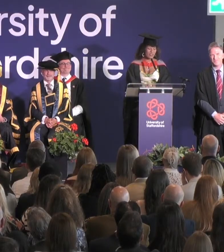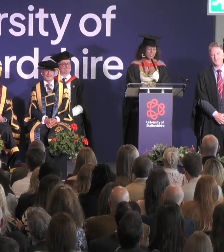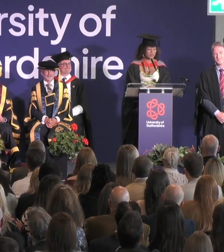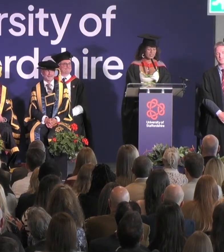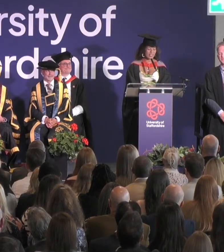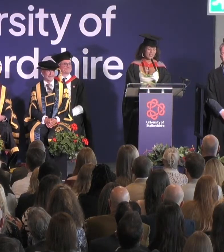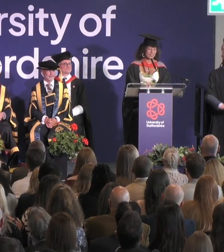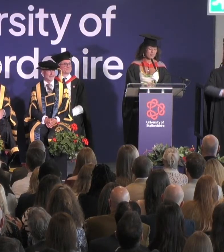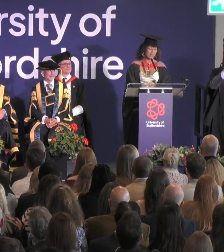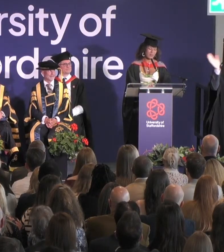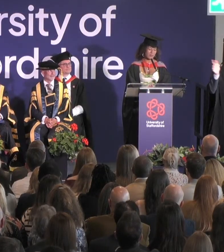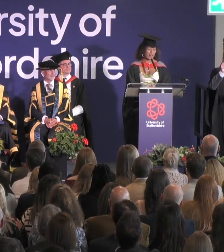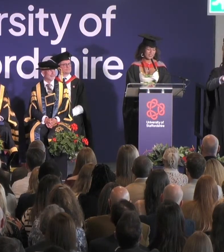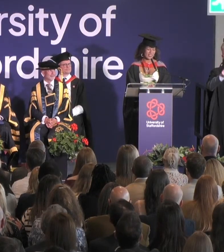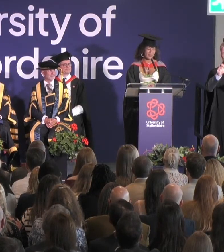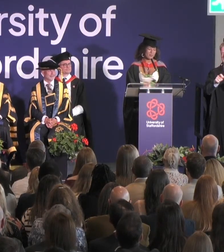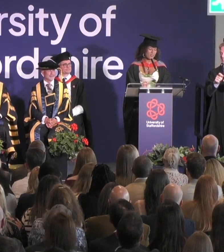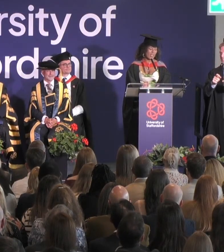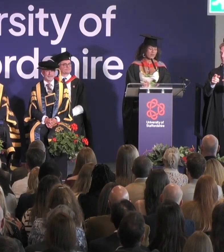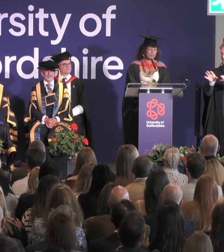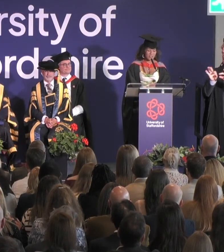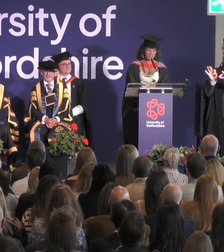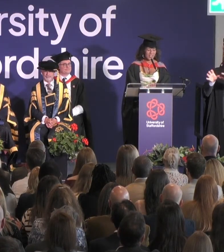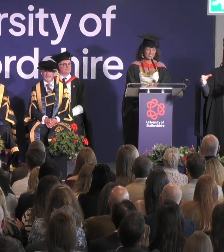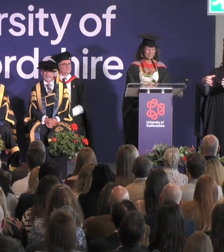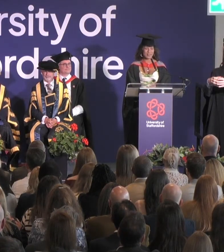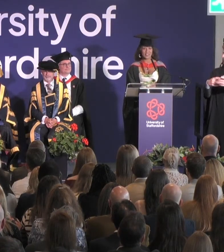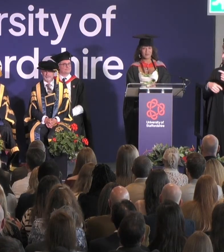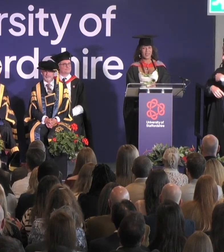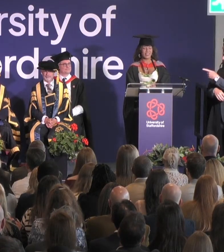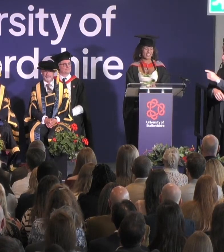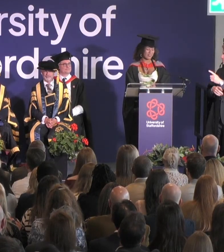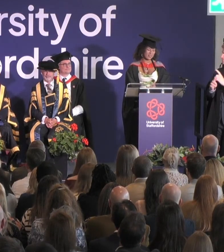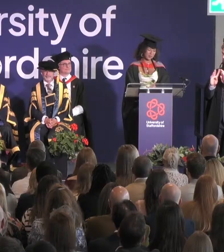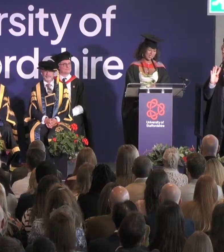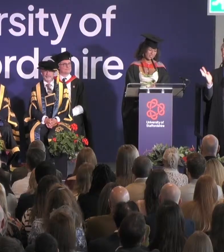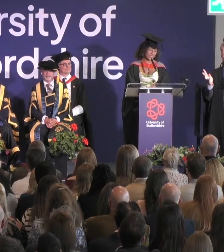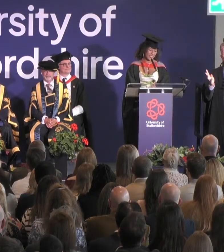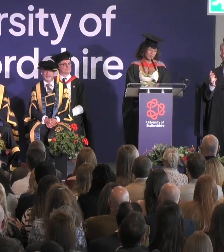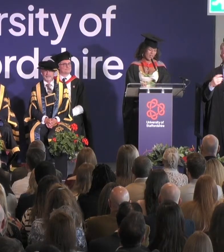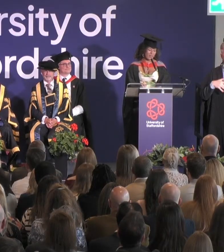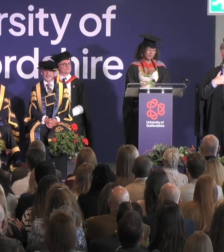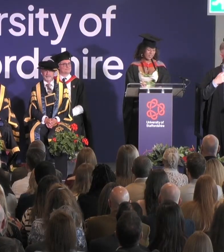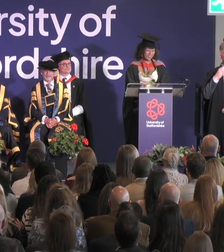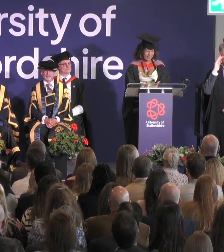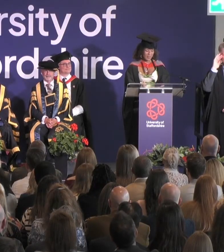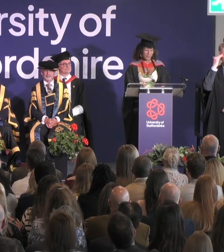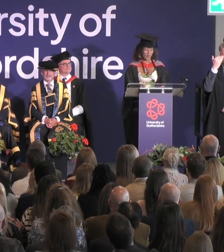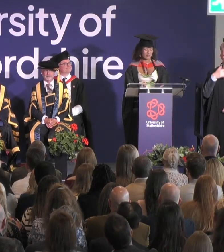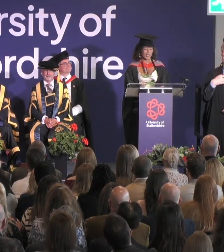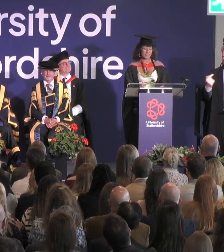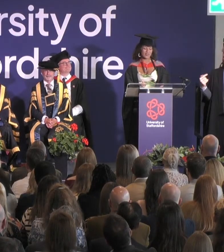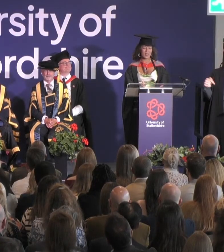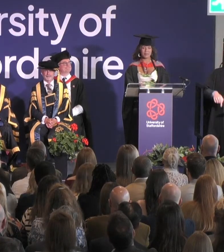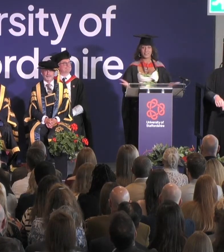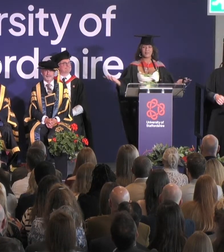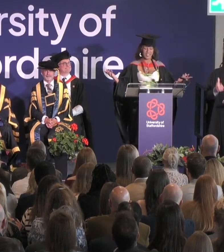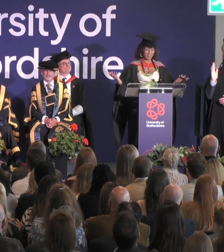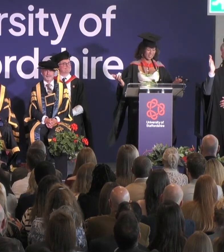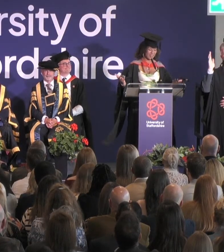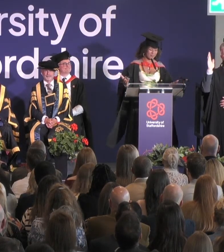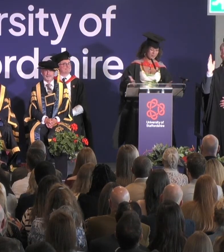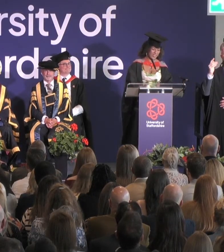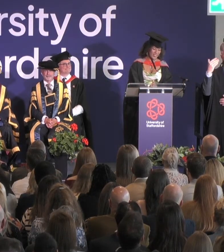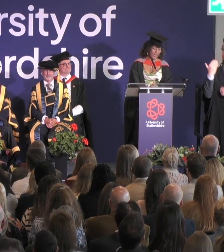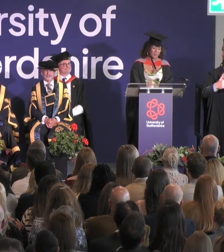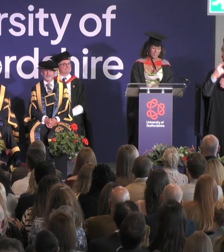Hello, graduates, guests, and platform party. It feels so crazy that I'm standing up here and giving a speech. I'd never thought I'd make it this far, but here